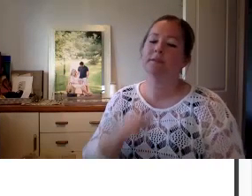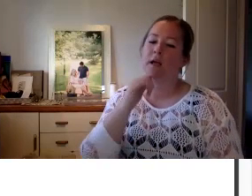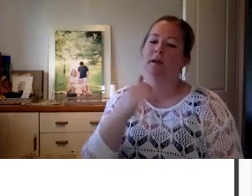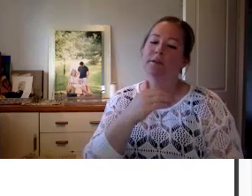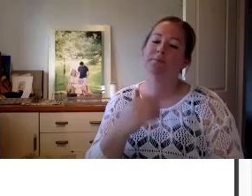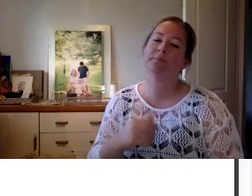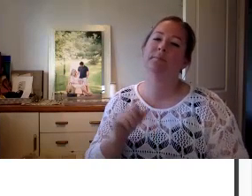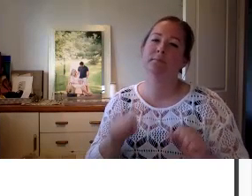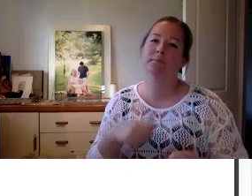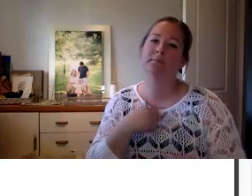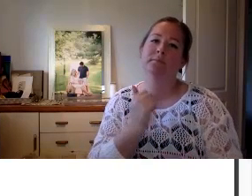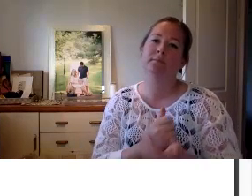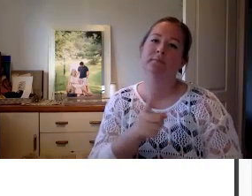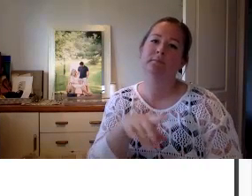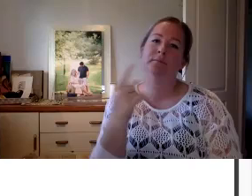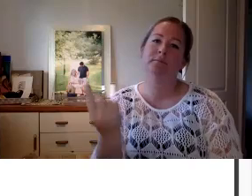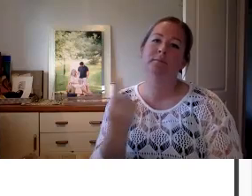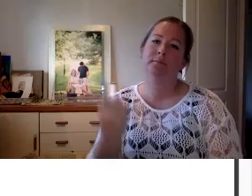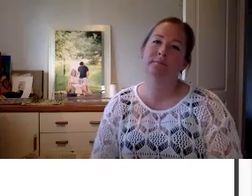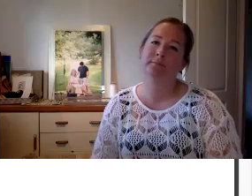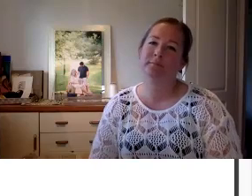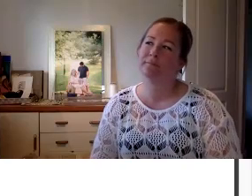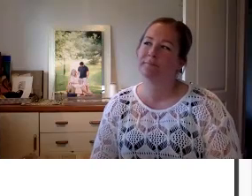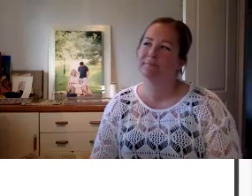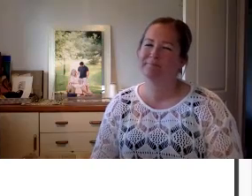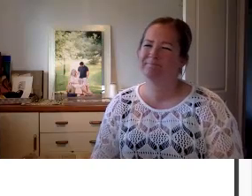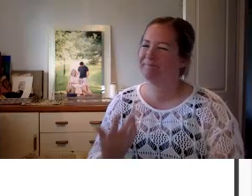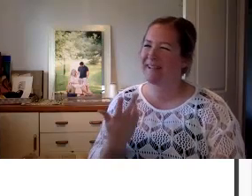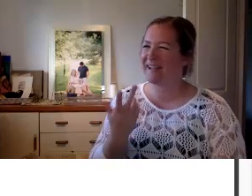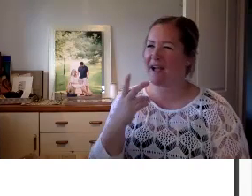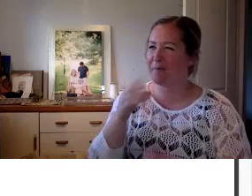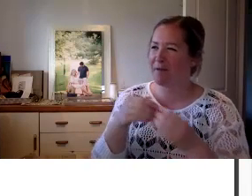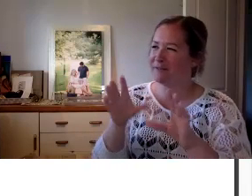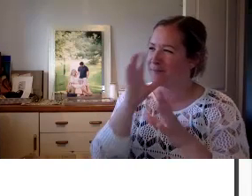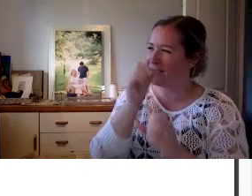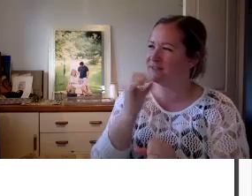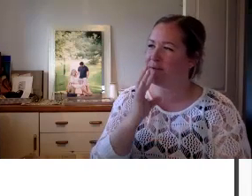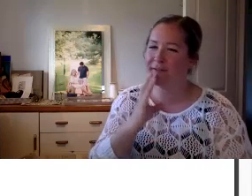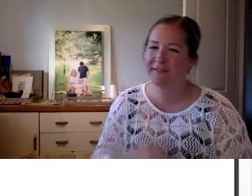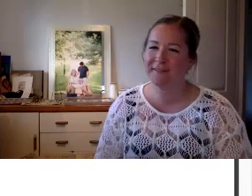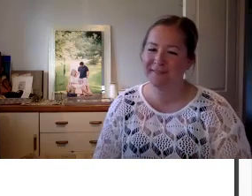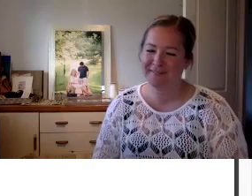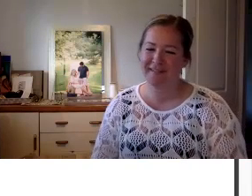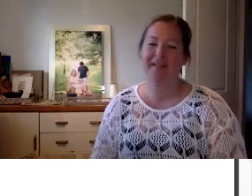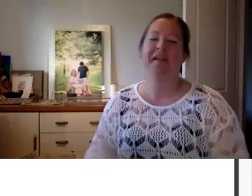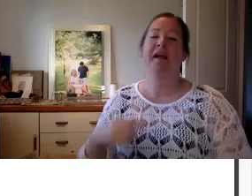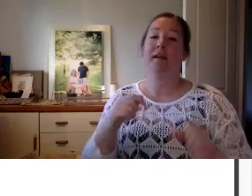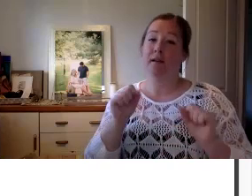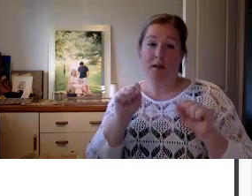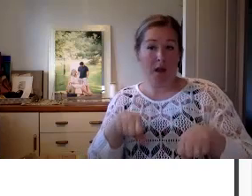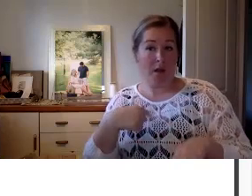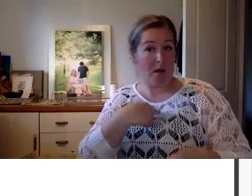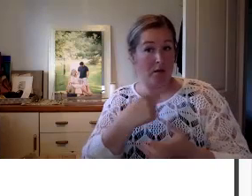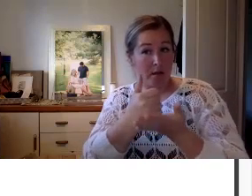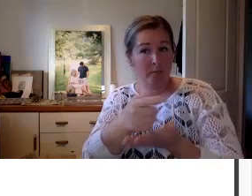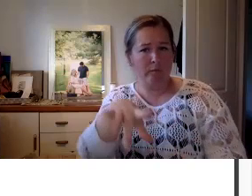mark? Not like this. Can I help you find something? I'm lost. If you just sign it to